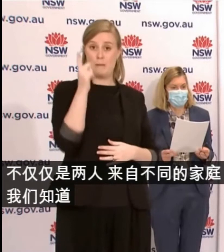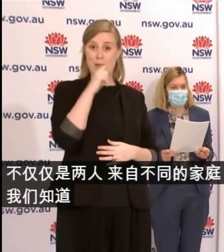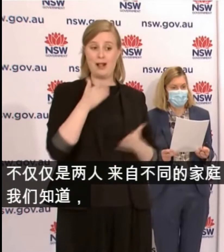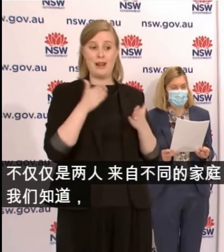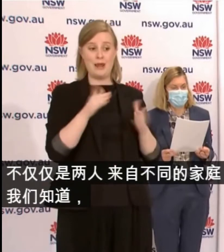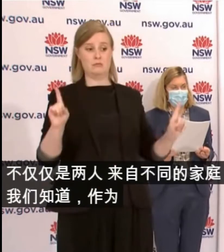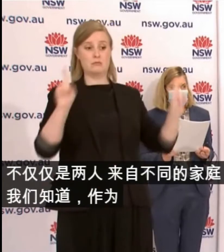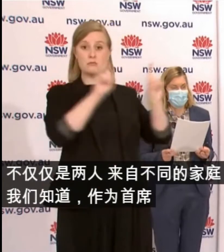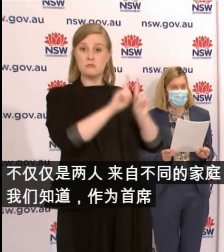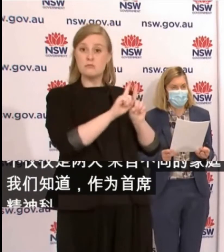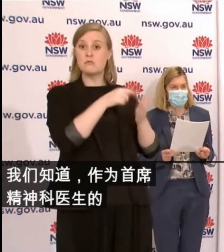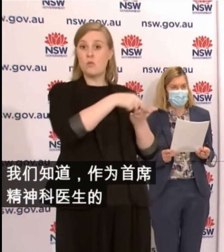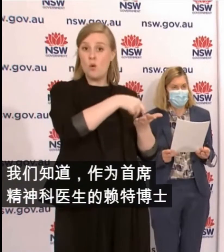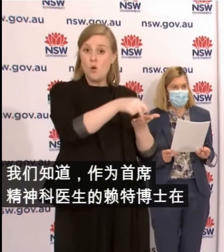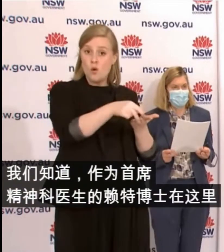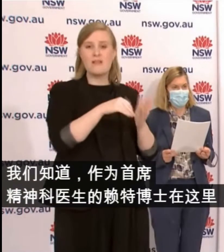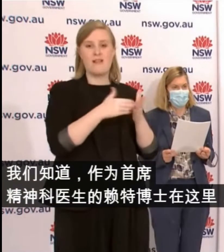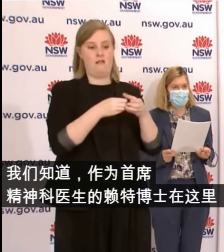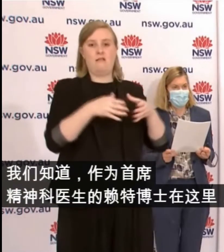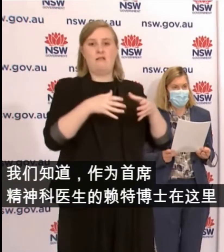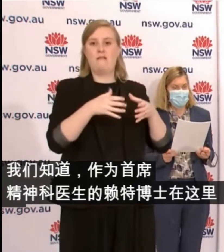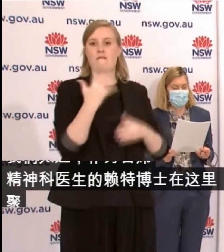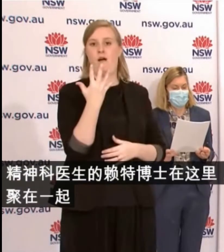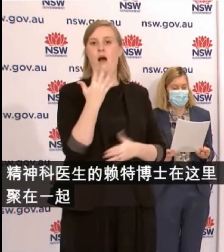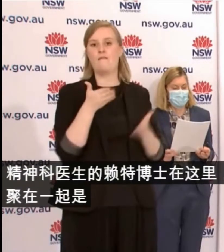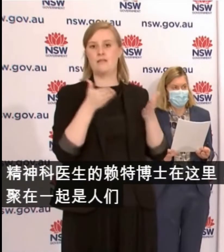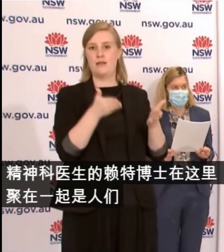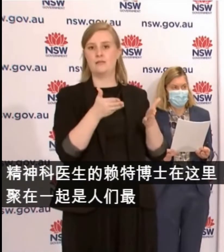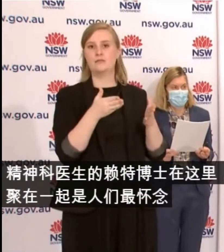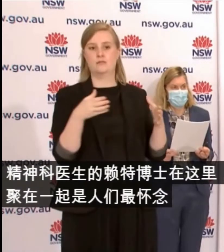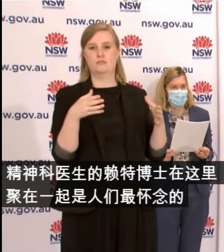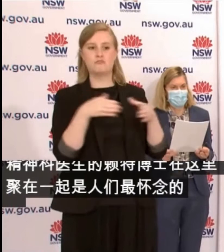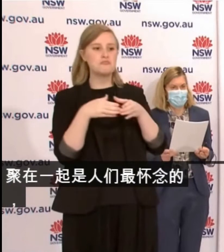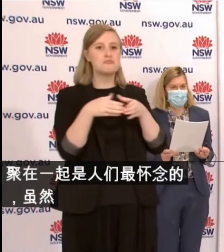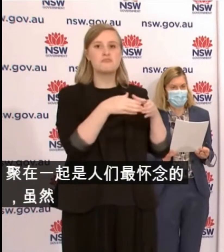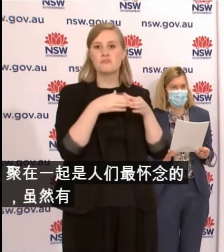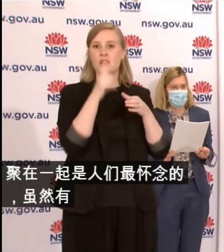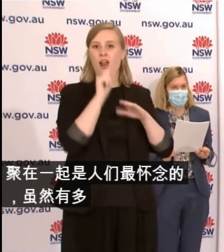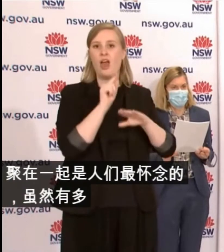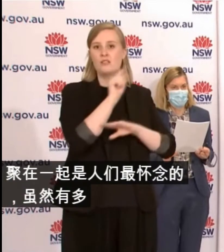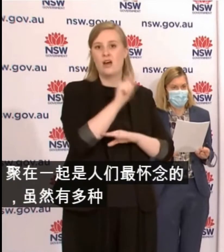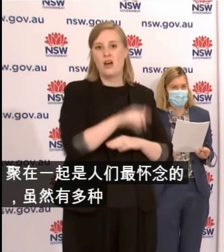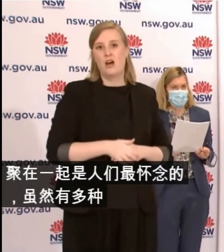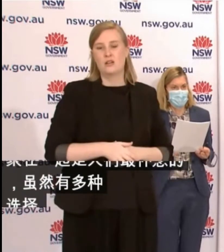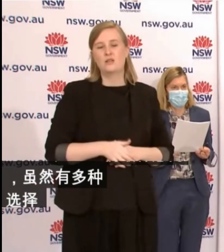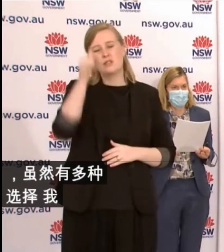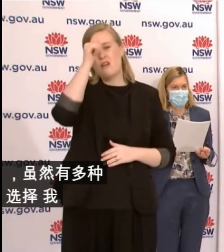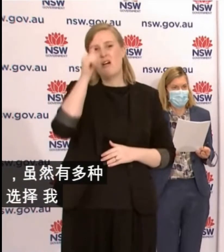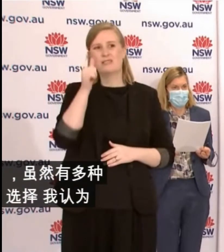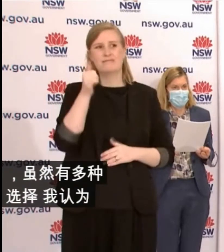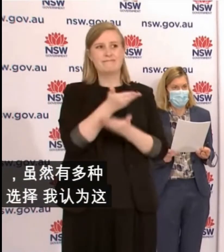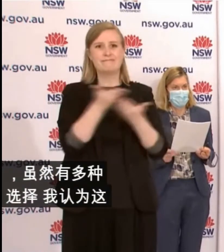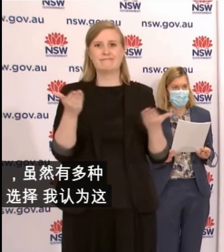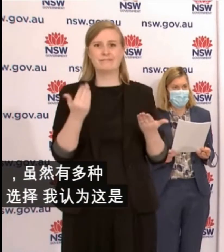know, and Dr. Wright, who's a chief psychiatrist, is here, we know that people coming together is what people miss the most. And whilst there are various options we looked